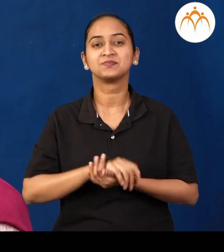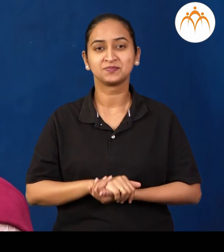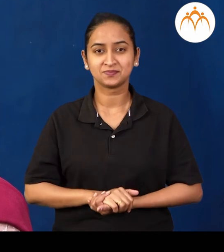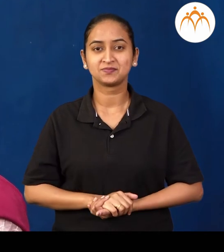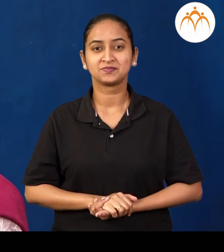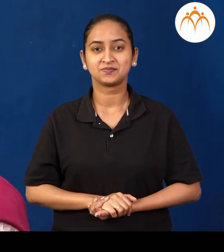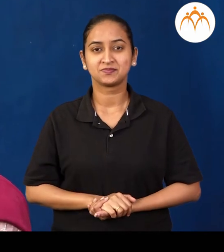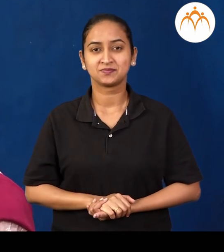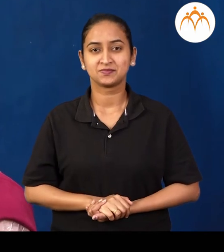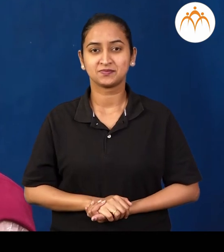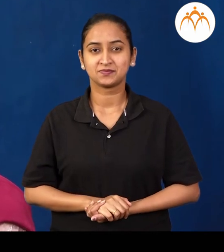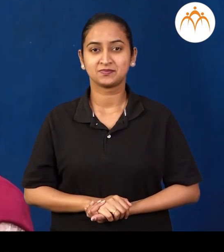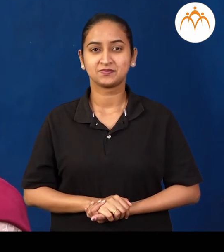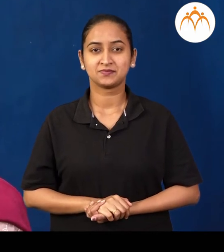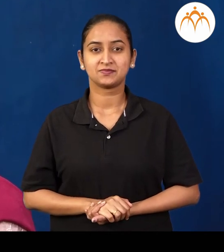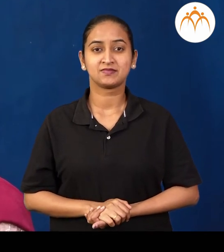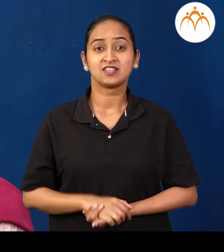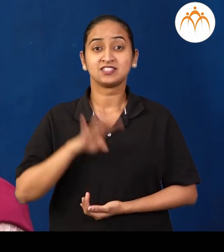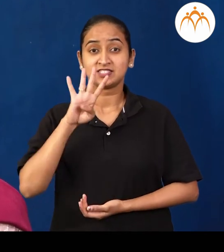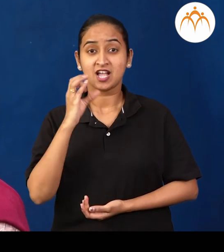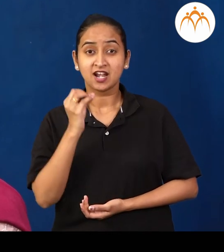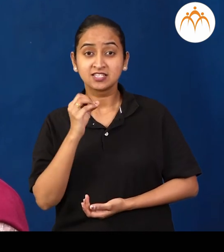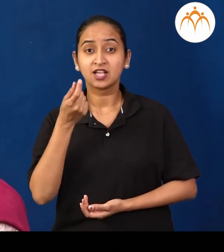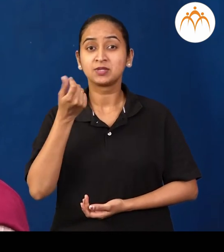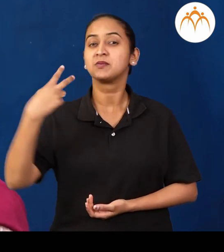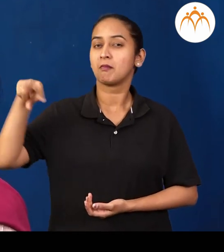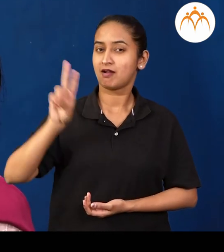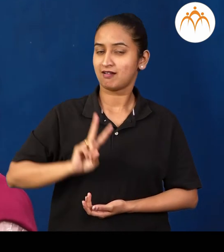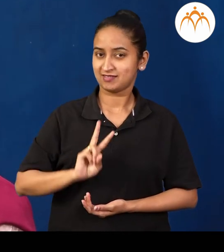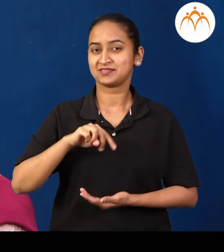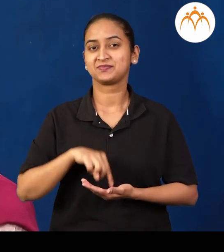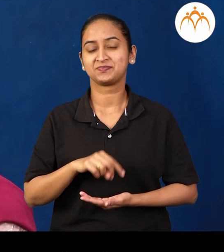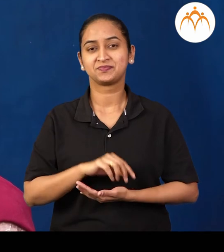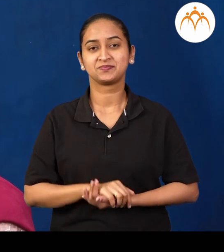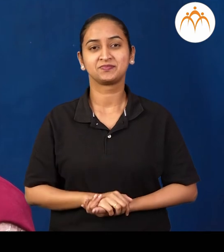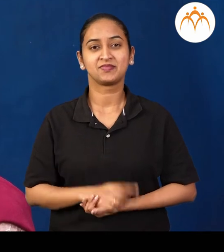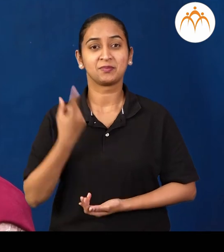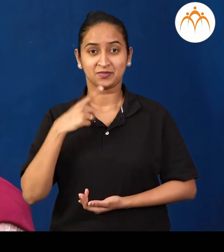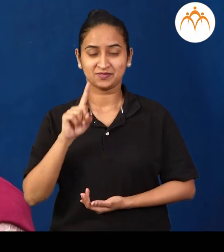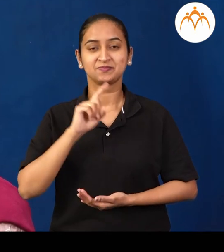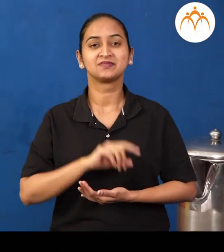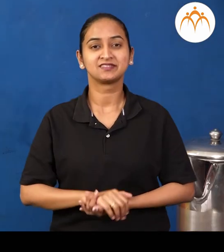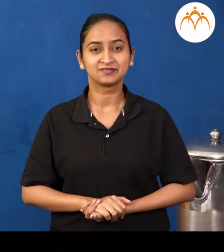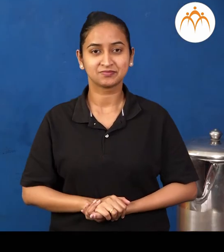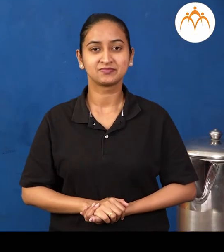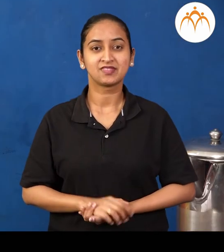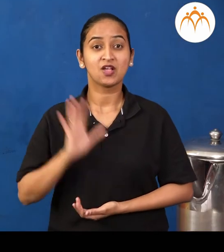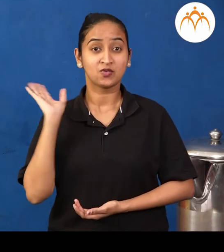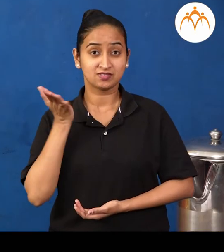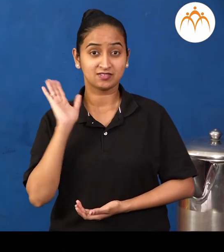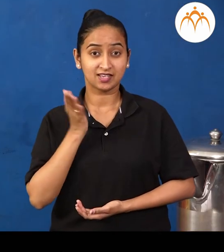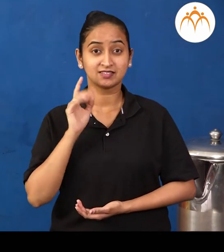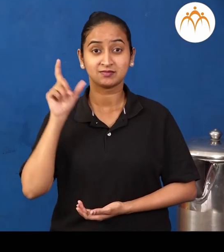from two hundred, forty rupees will remain. Fine, we will get forty rupees back. Right.